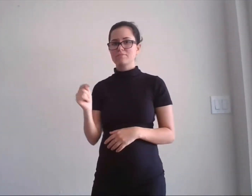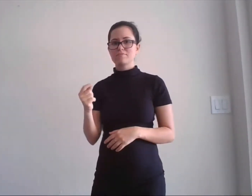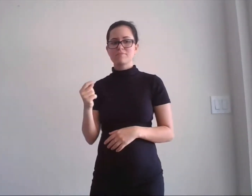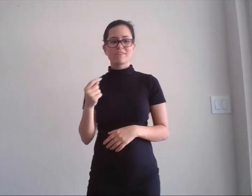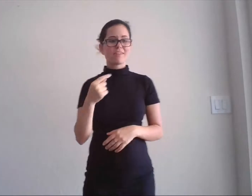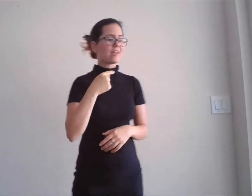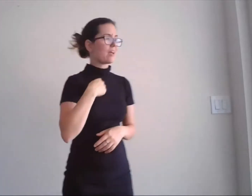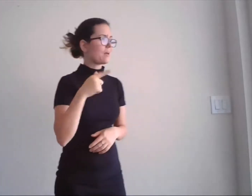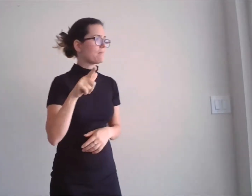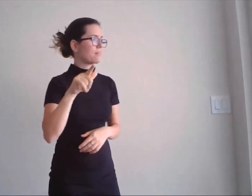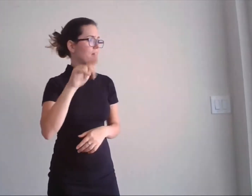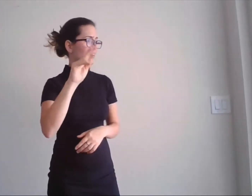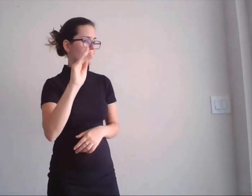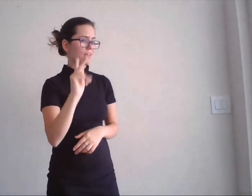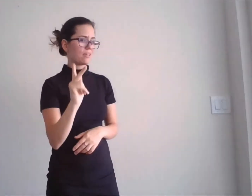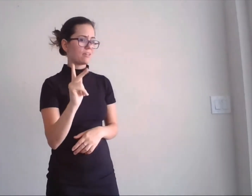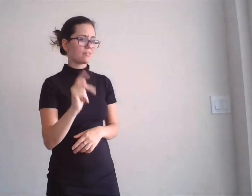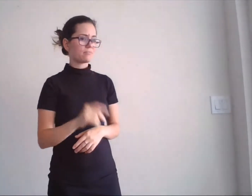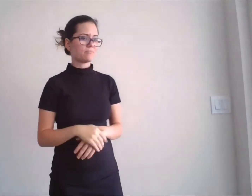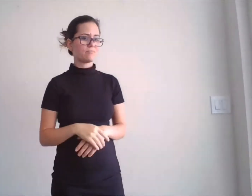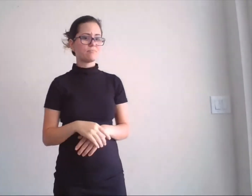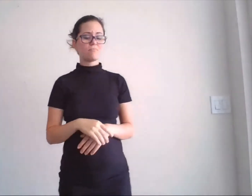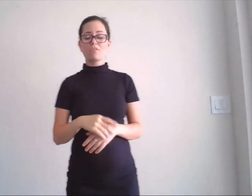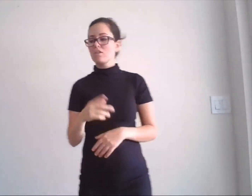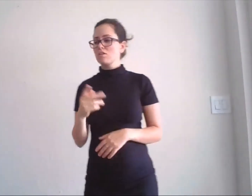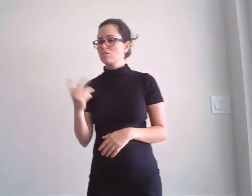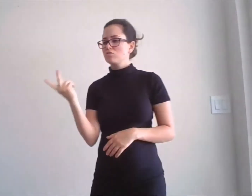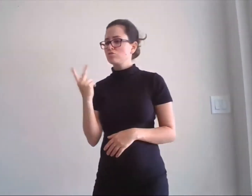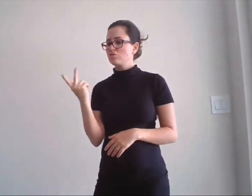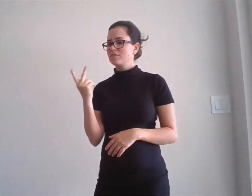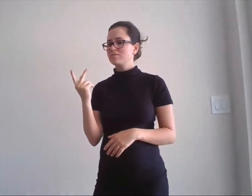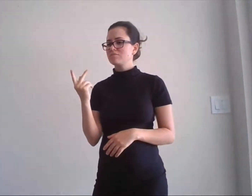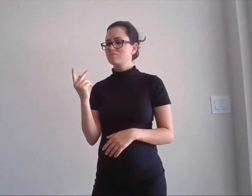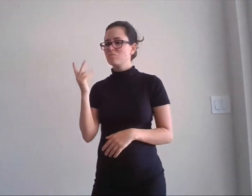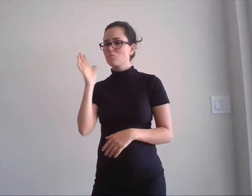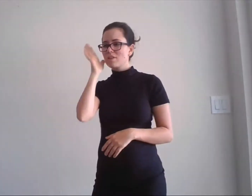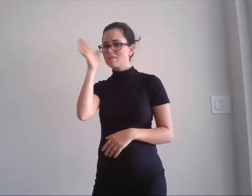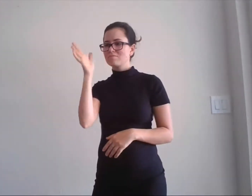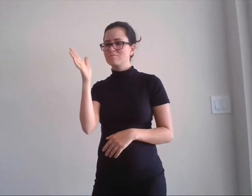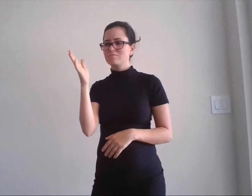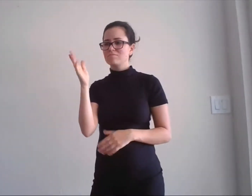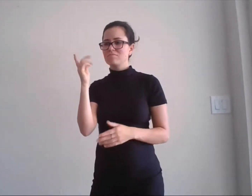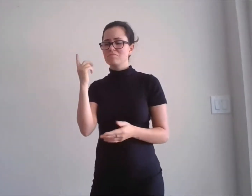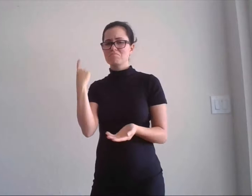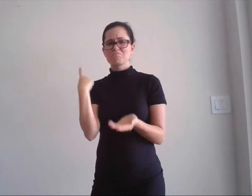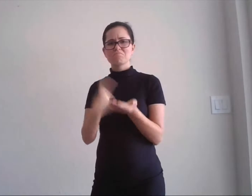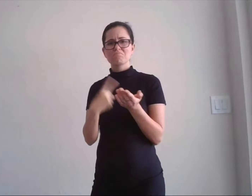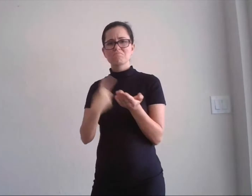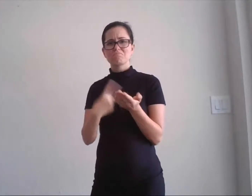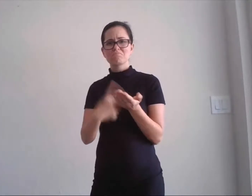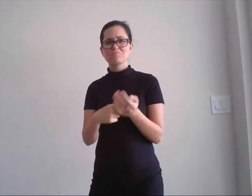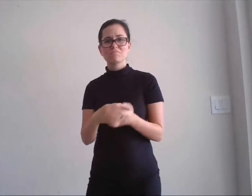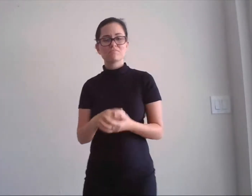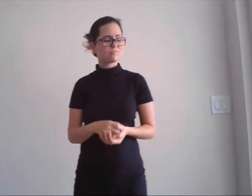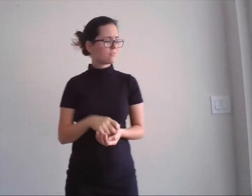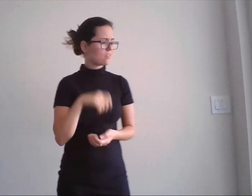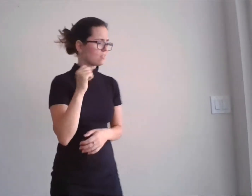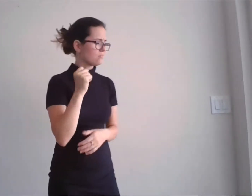question. What's the question? Oh, what's the secret to 18 plus years of marriage? Such an